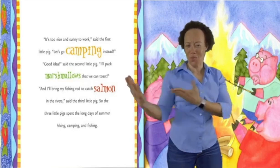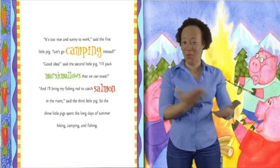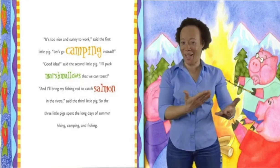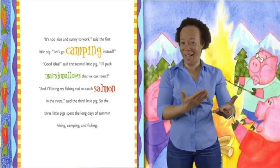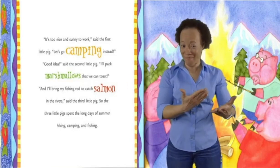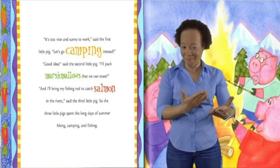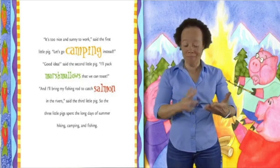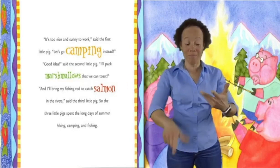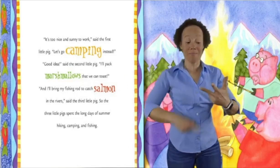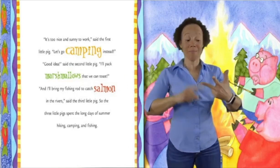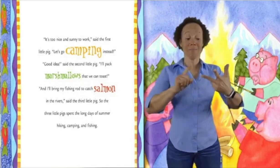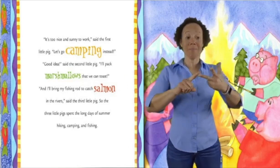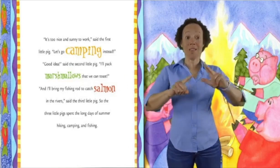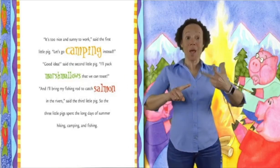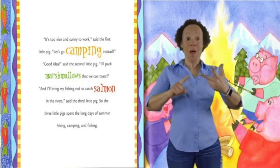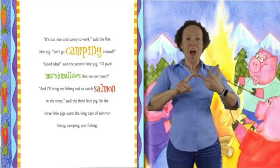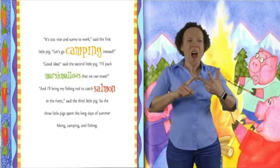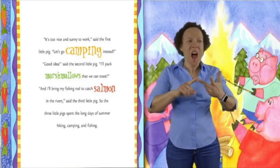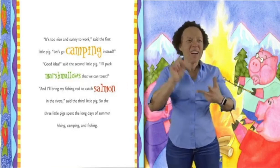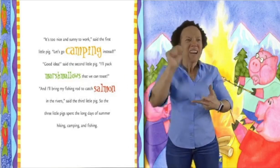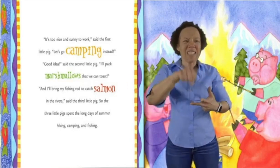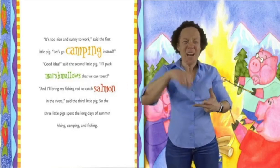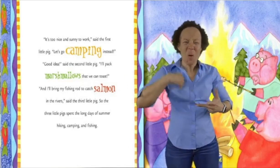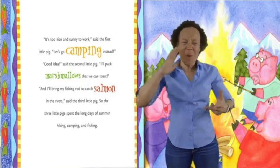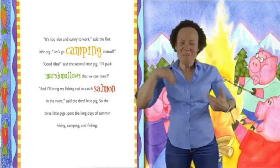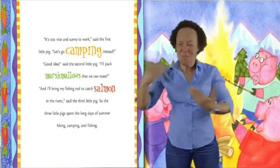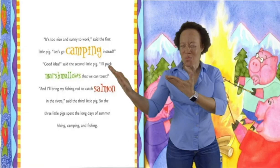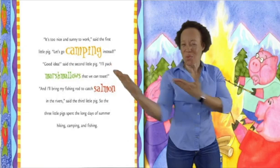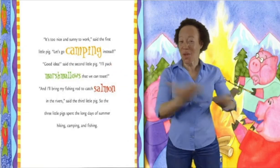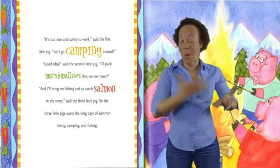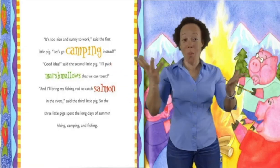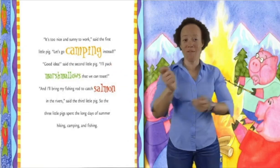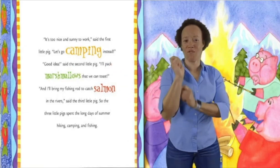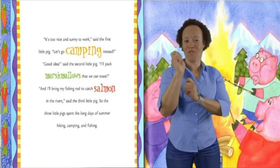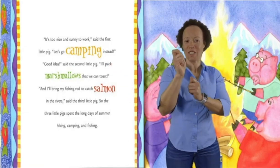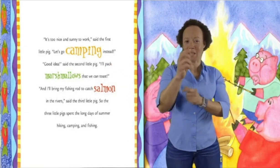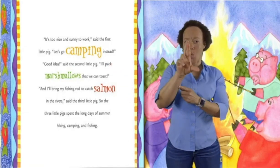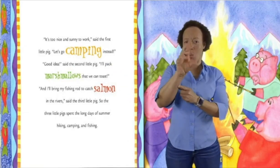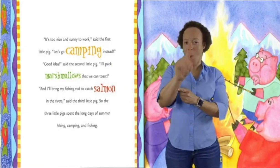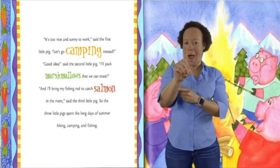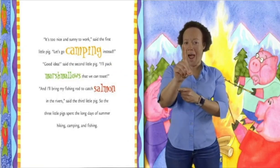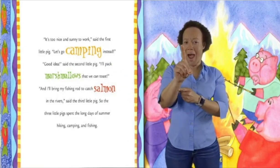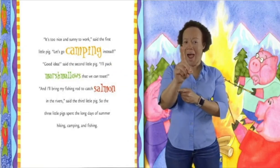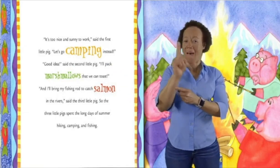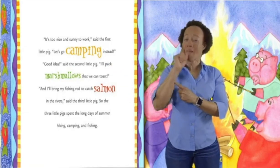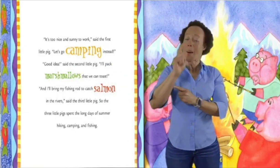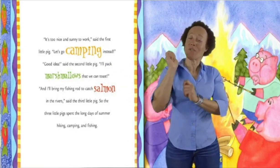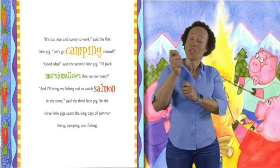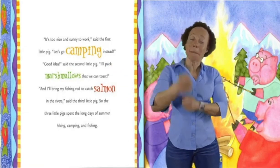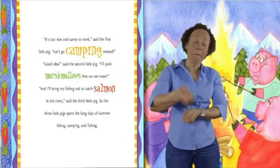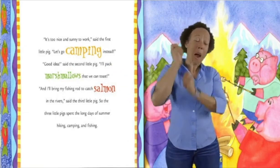And I'll bring my fishing rod and catch some salmon in the rivers," said the third little pig.